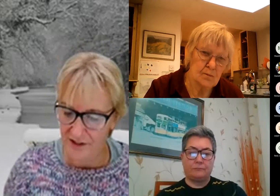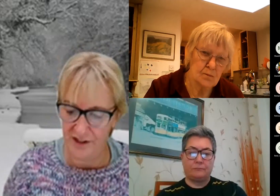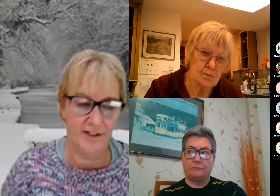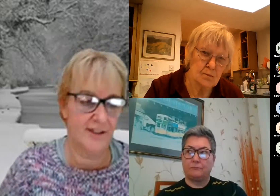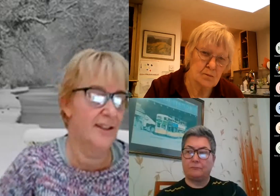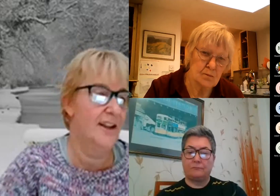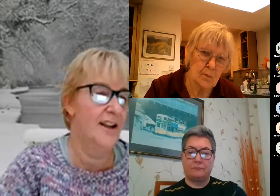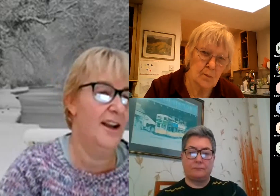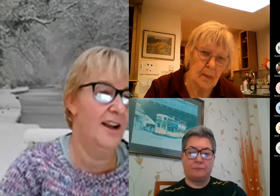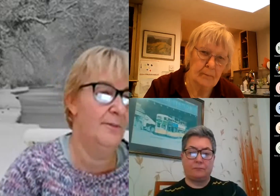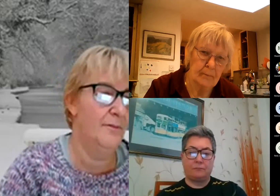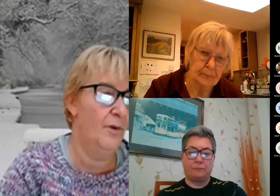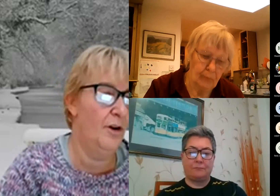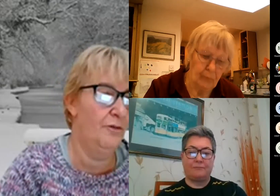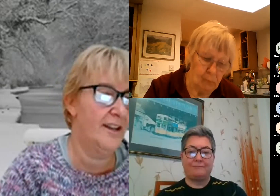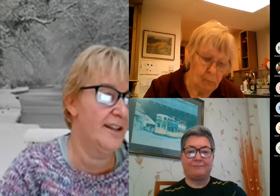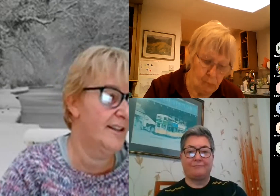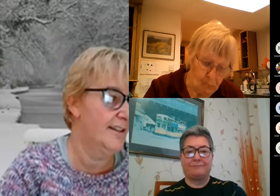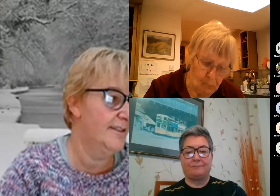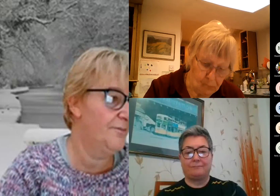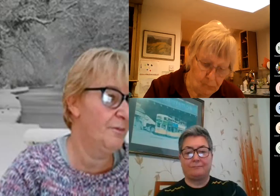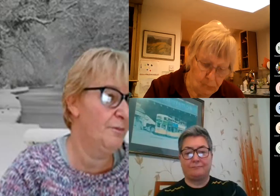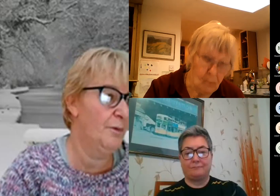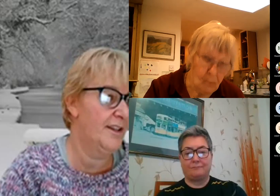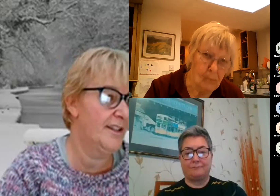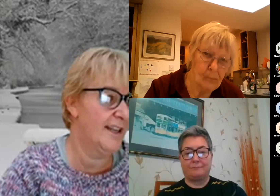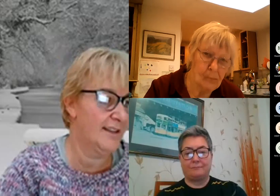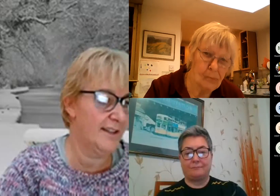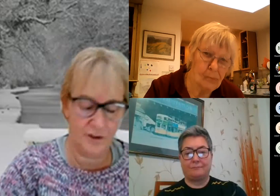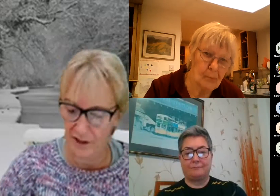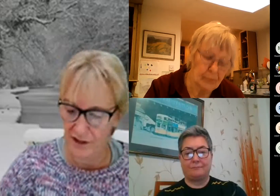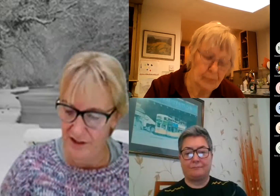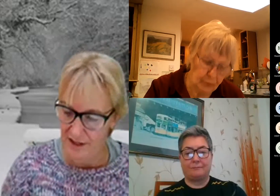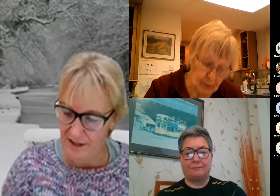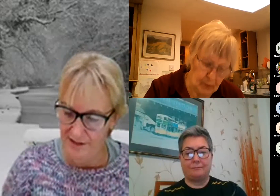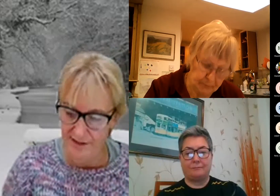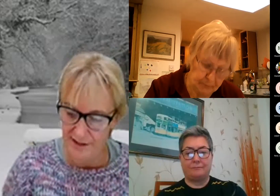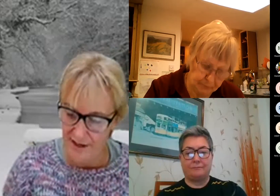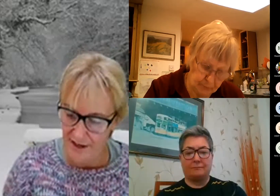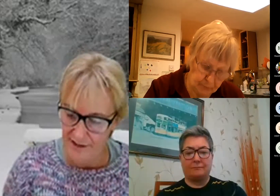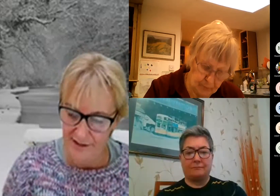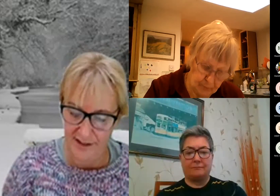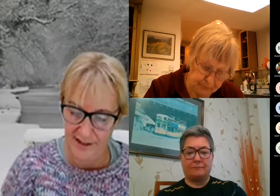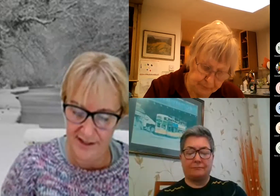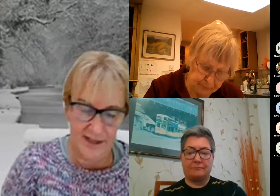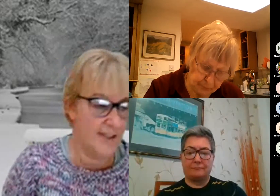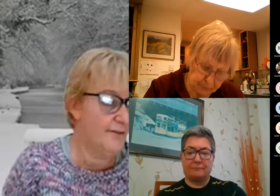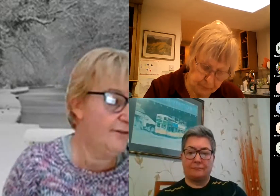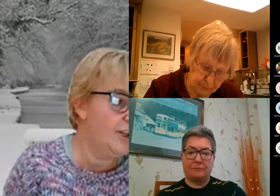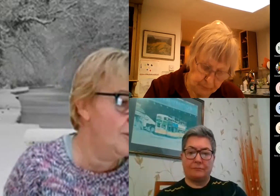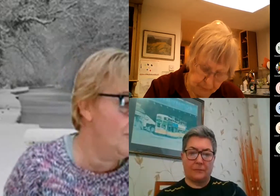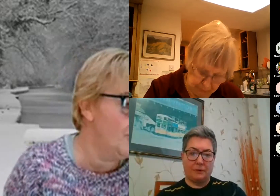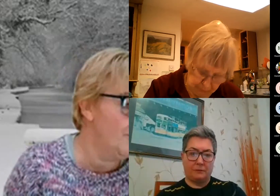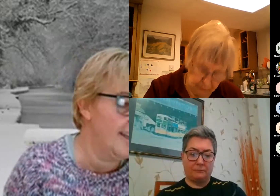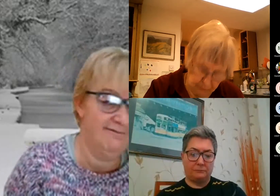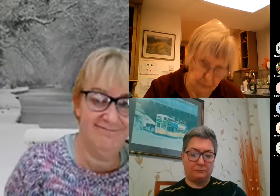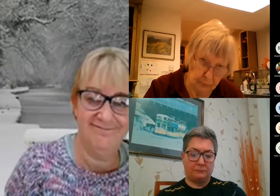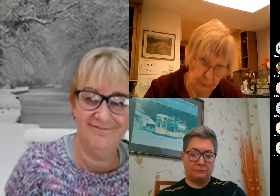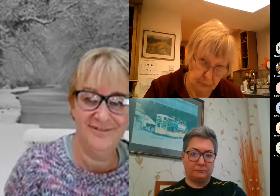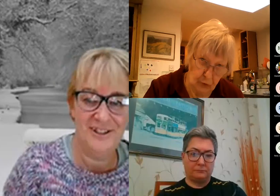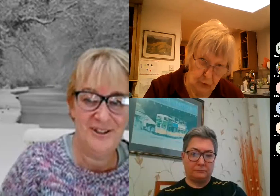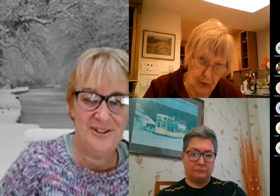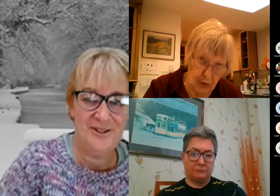more questions already, but we're going to take this question next, and it is for you,